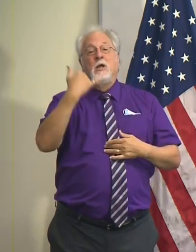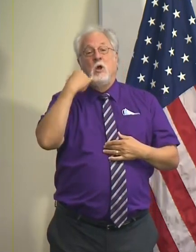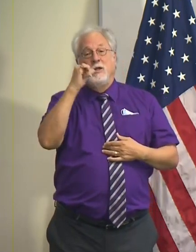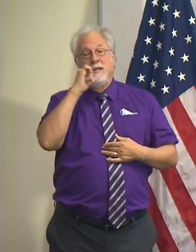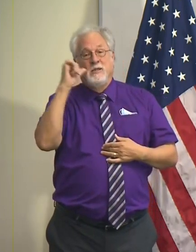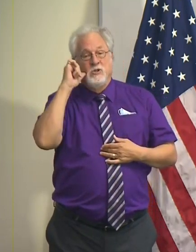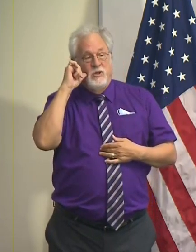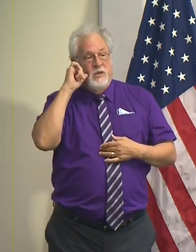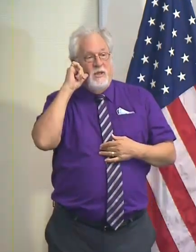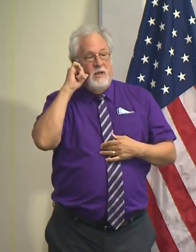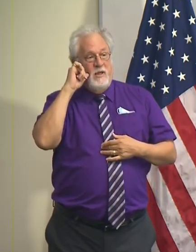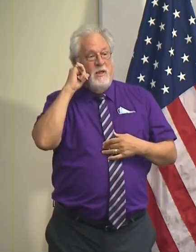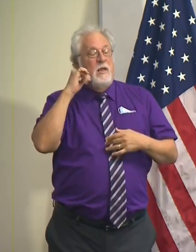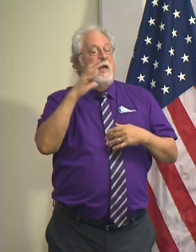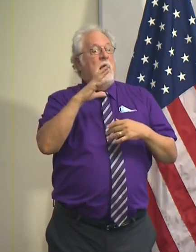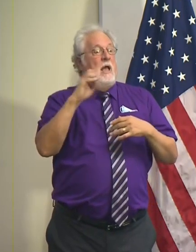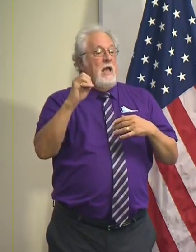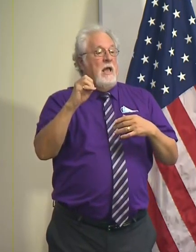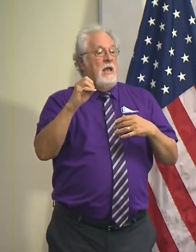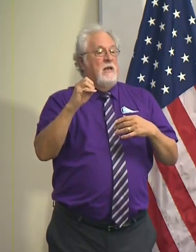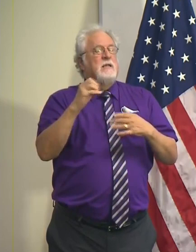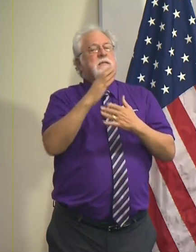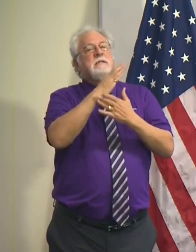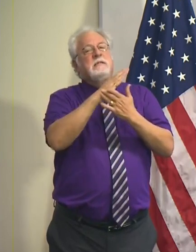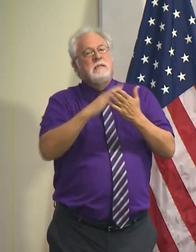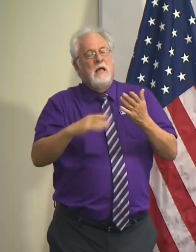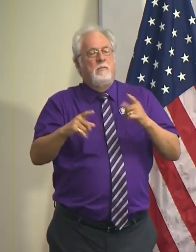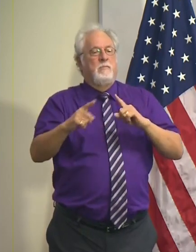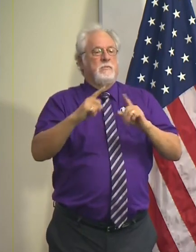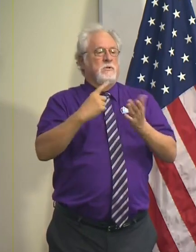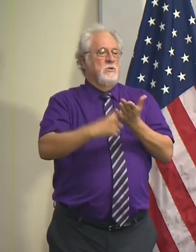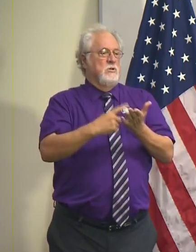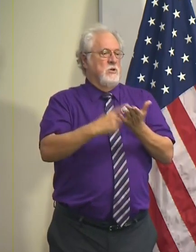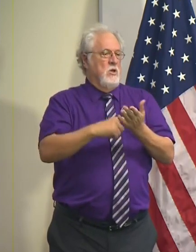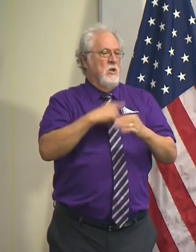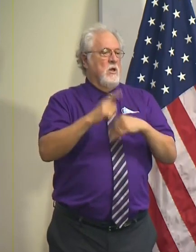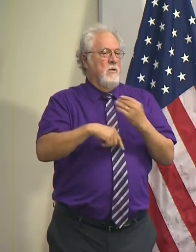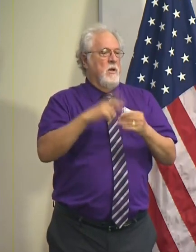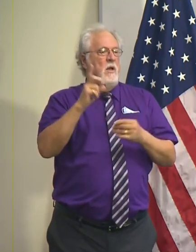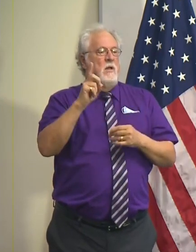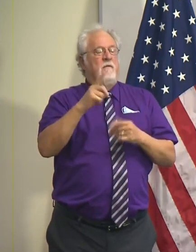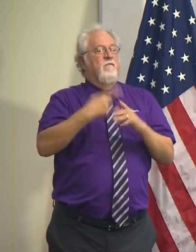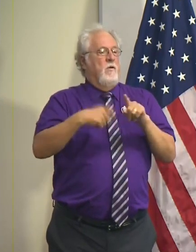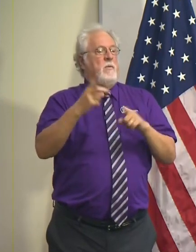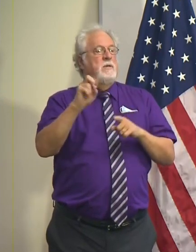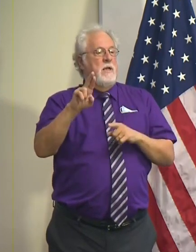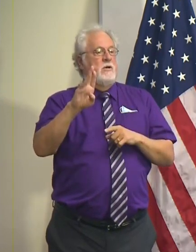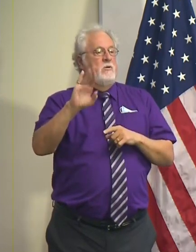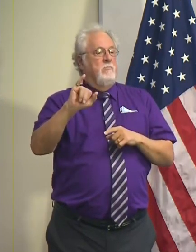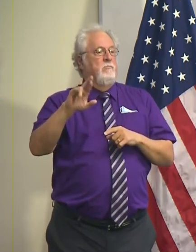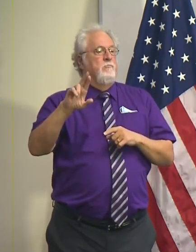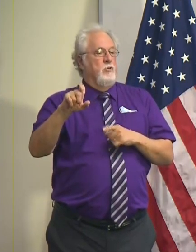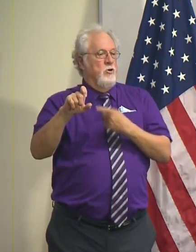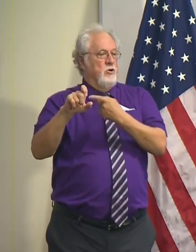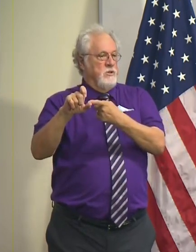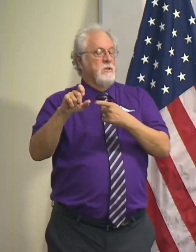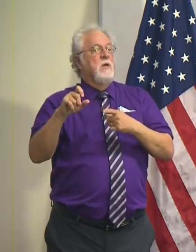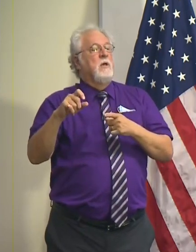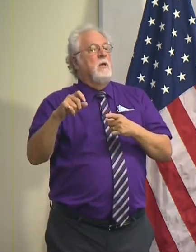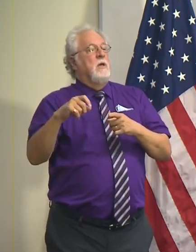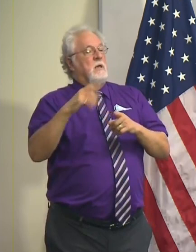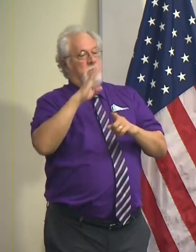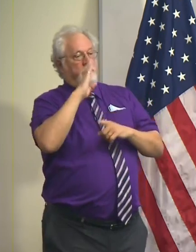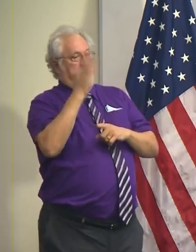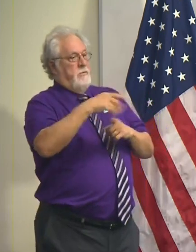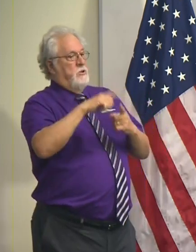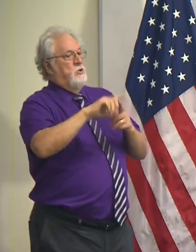yesterday, and there was some conversation by Dr. Burks principally that was directed to